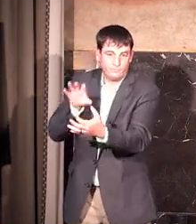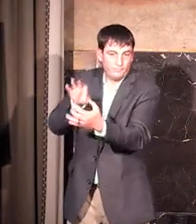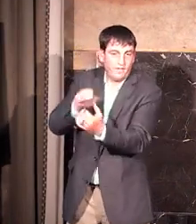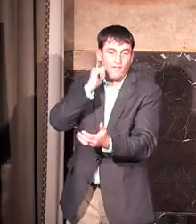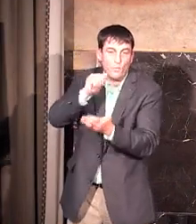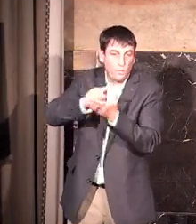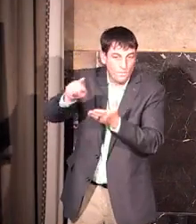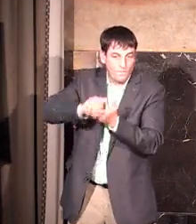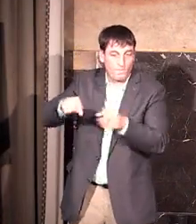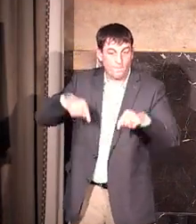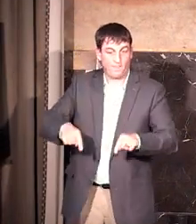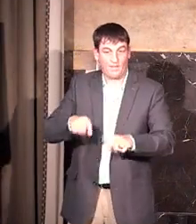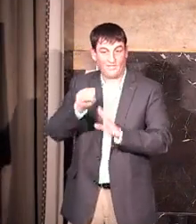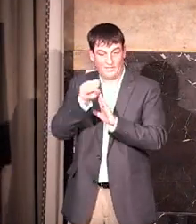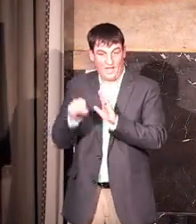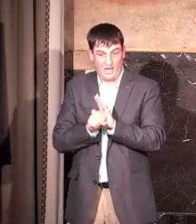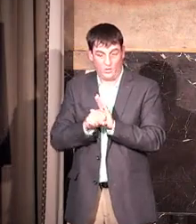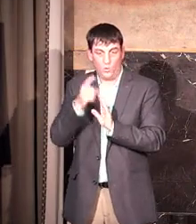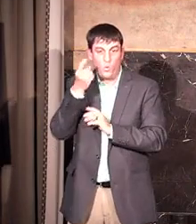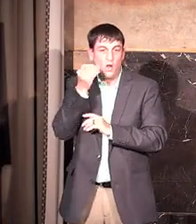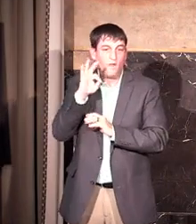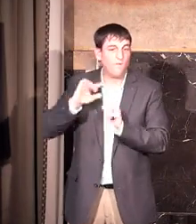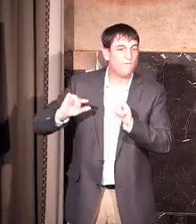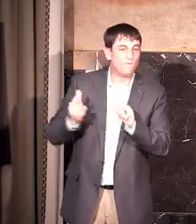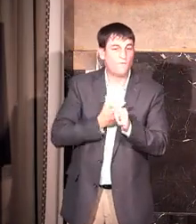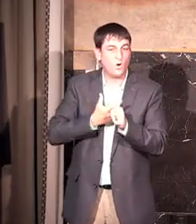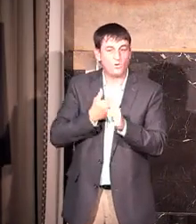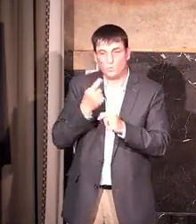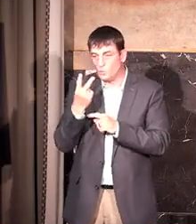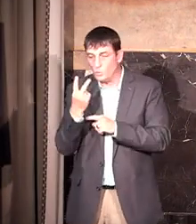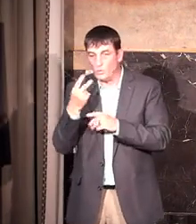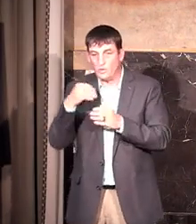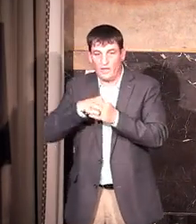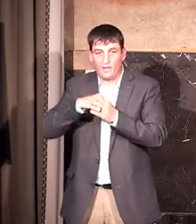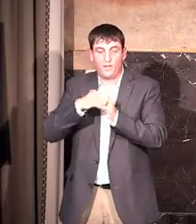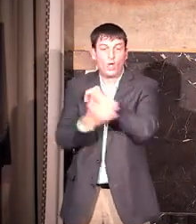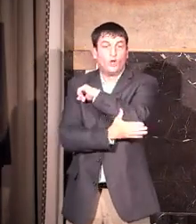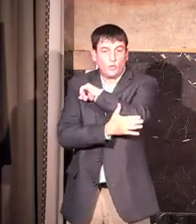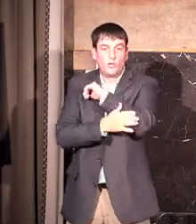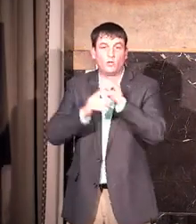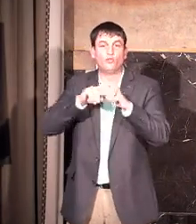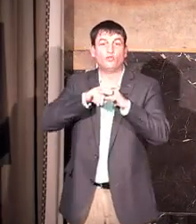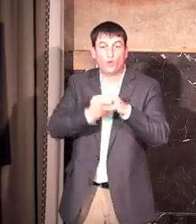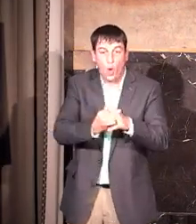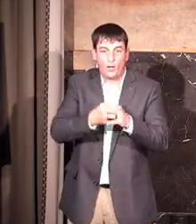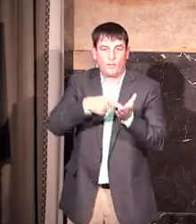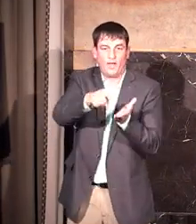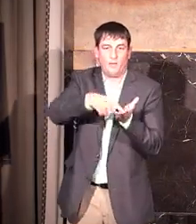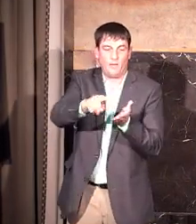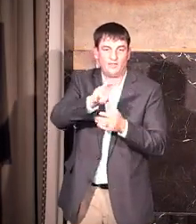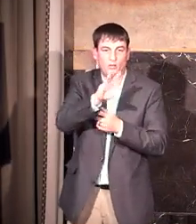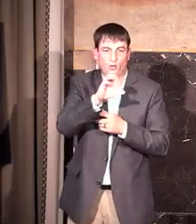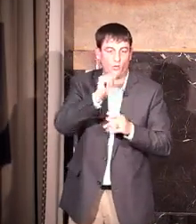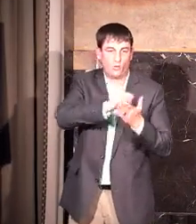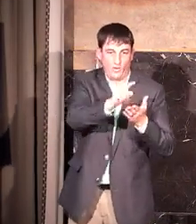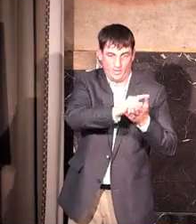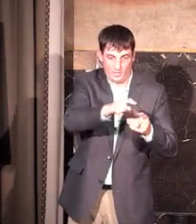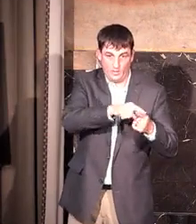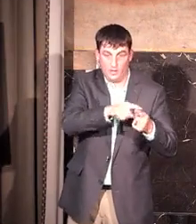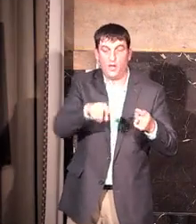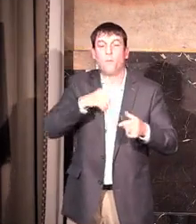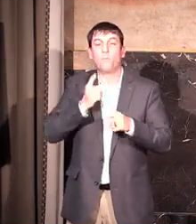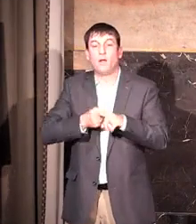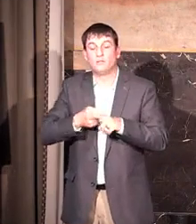the country to start paying that $600 a week, and the top 10 when it came to actually processing all